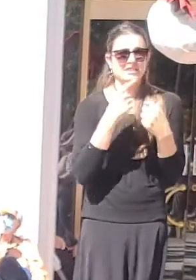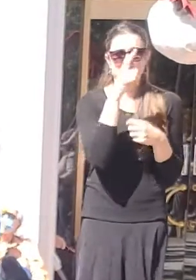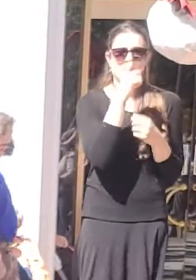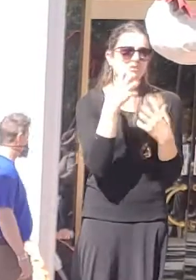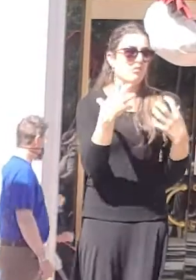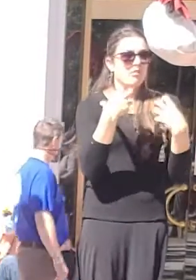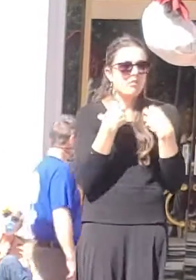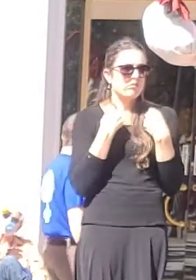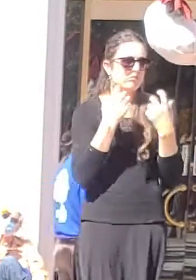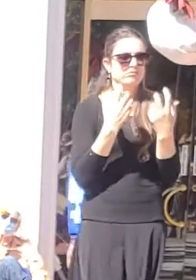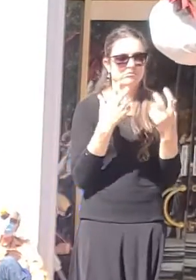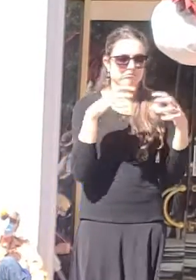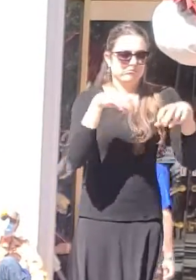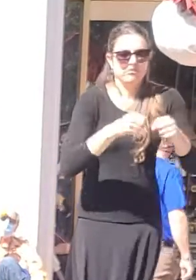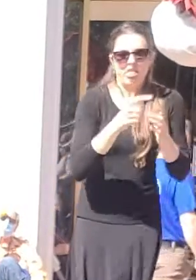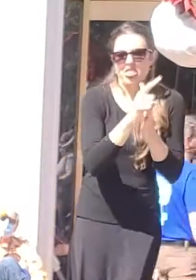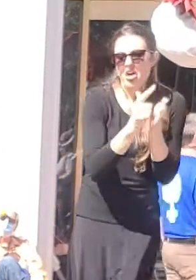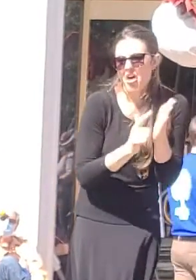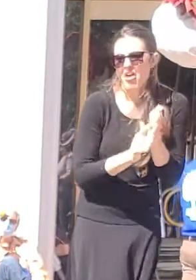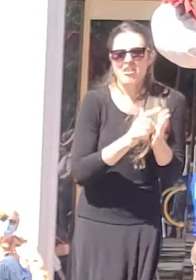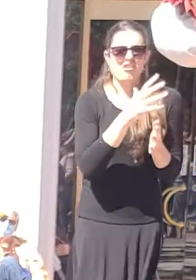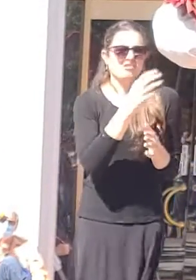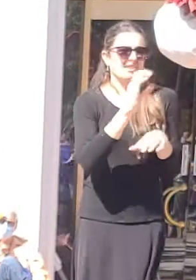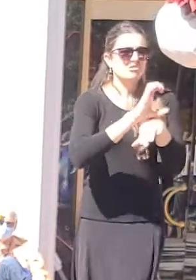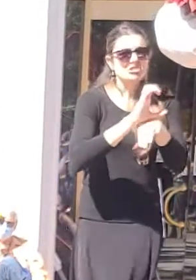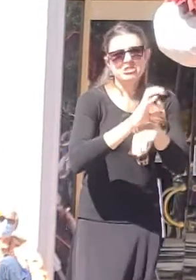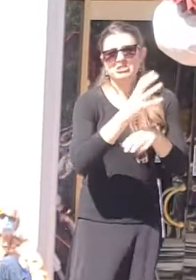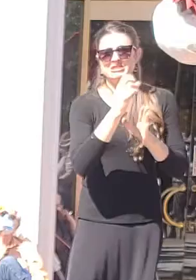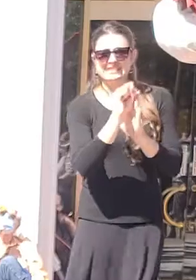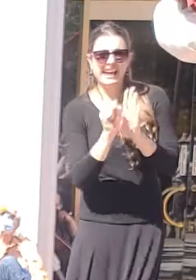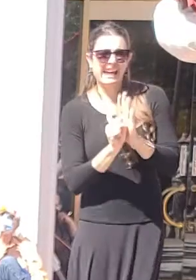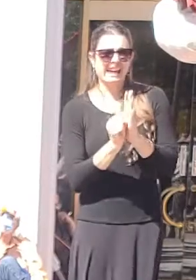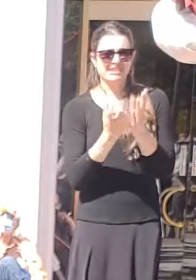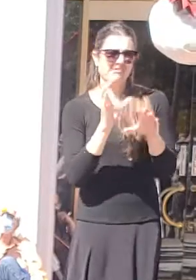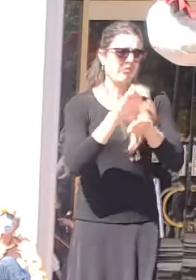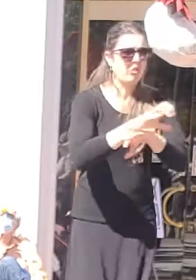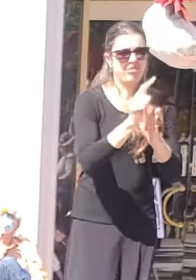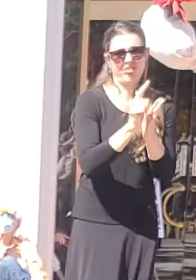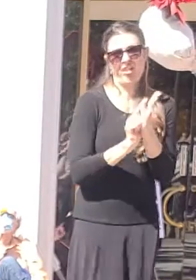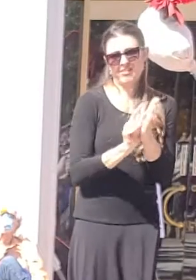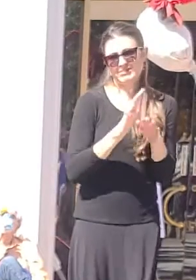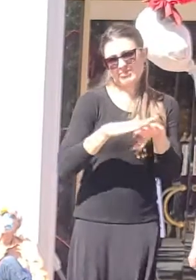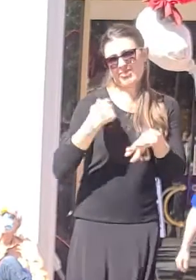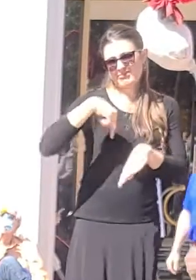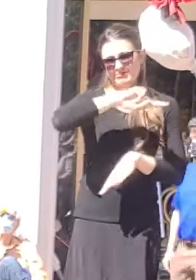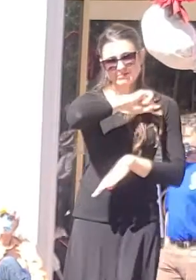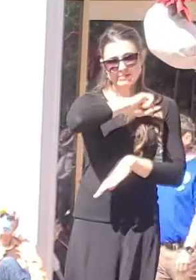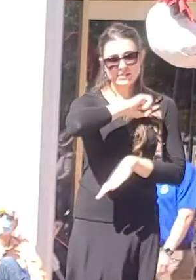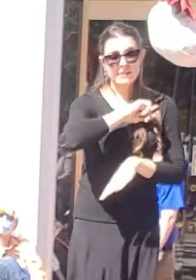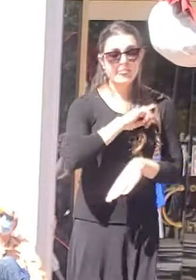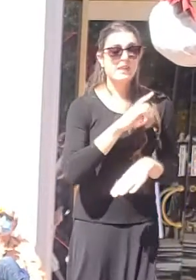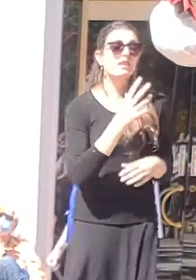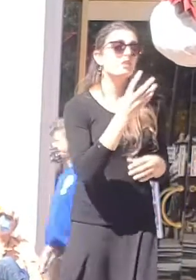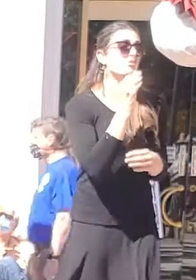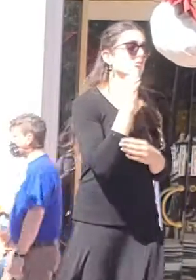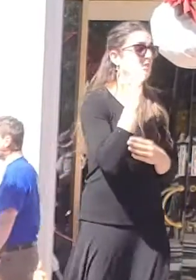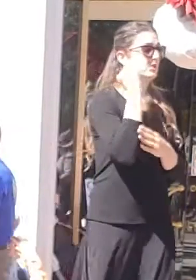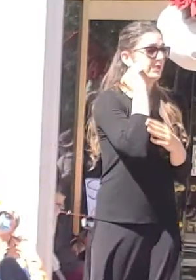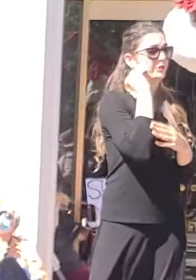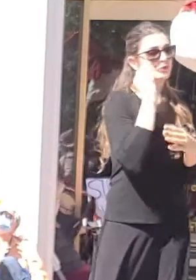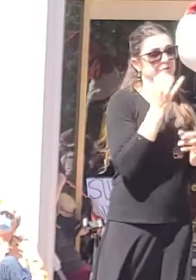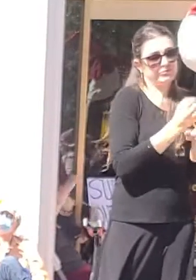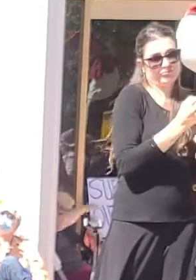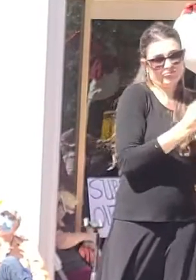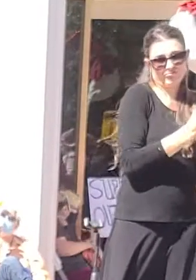and moral values that are imposed upon us by the church and the state. One lasting effect of residential boarding schools and their